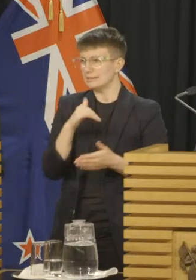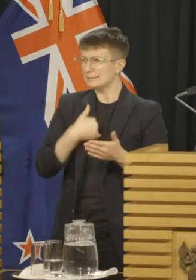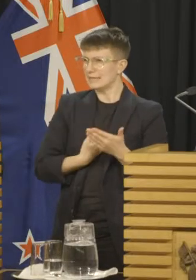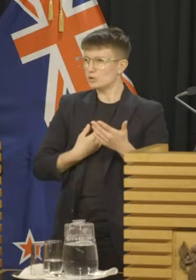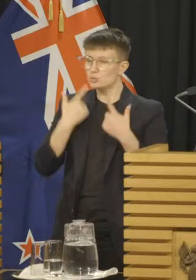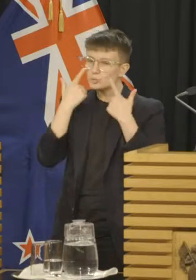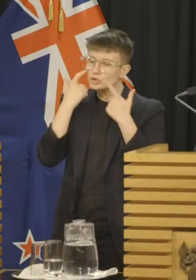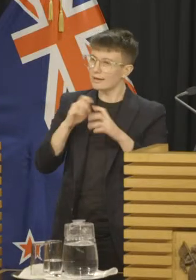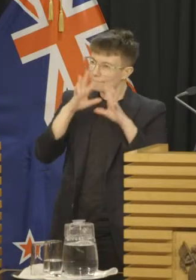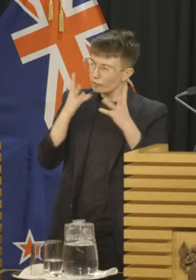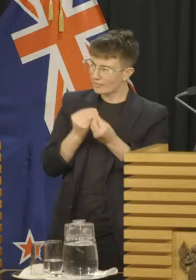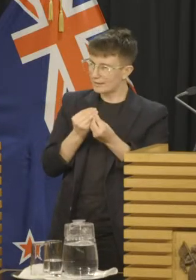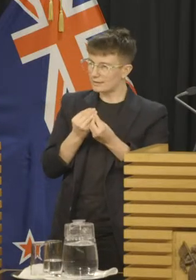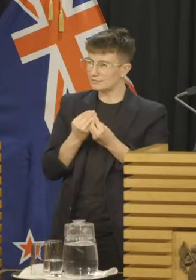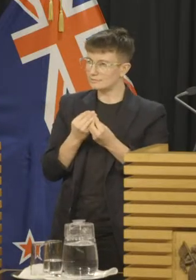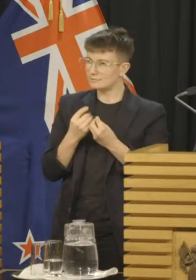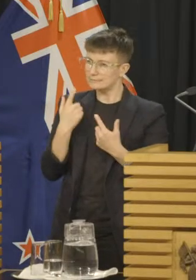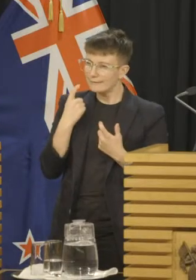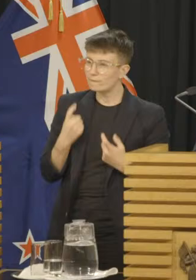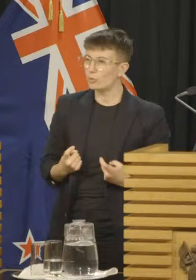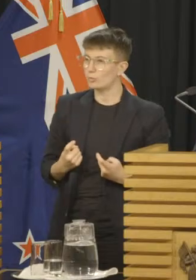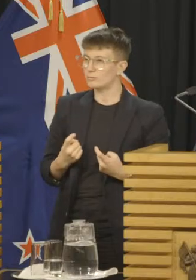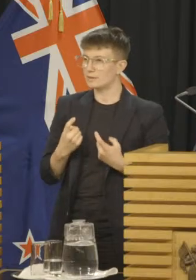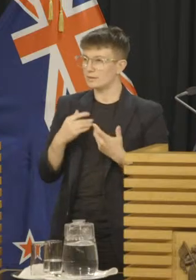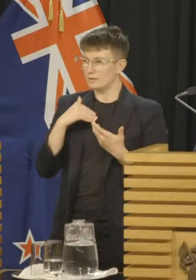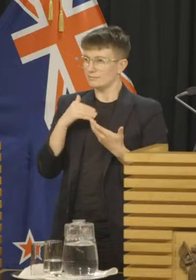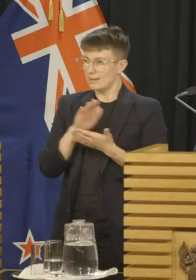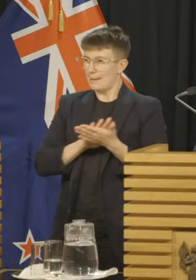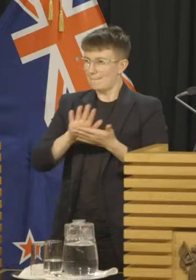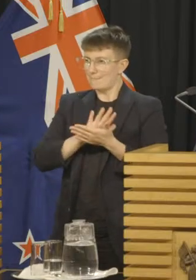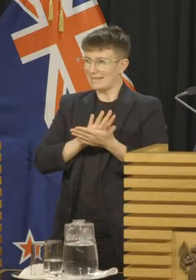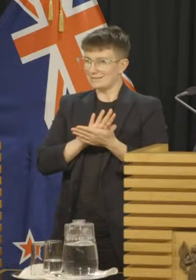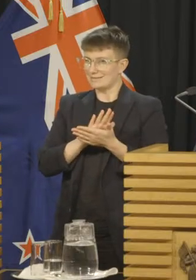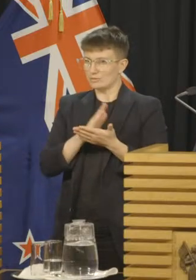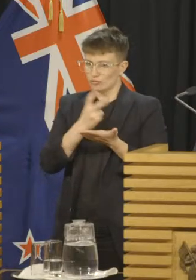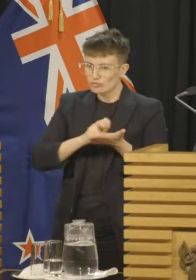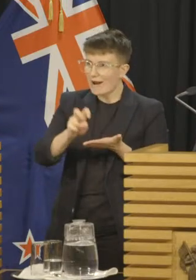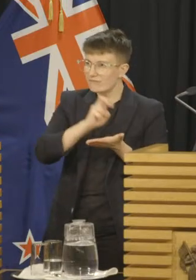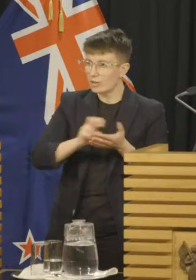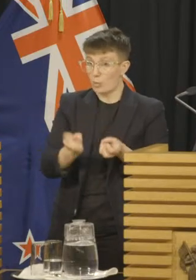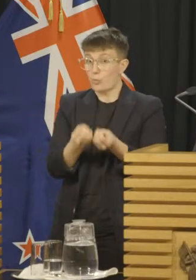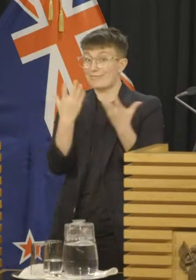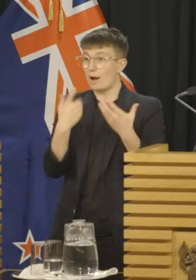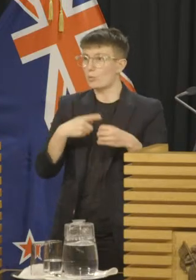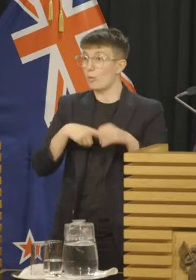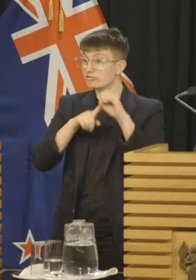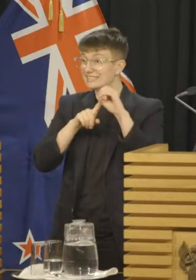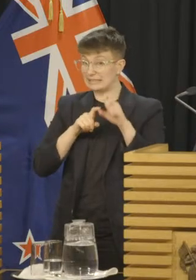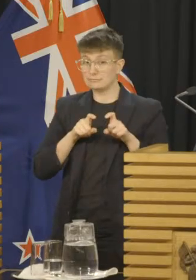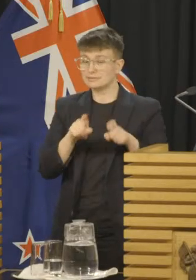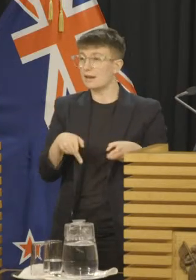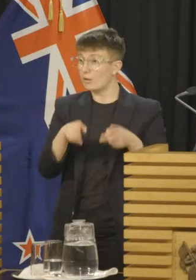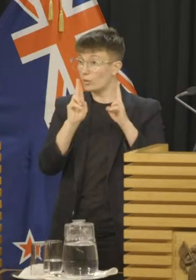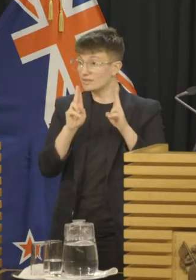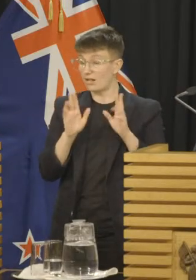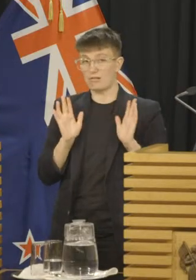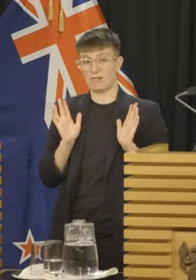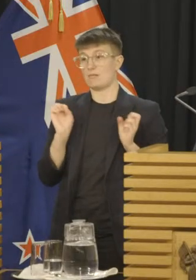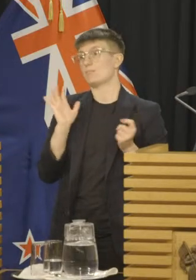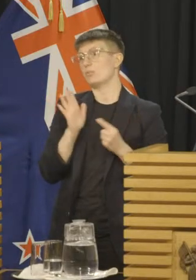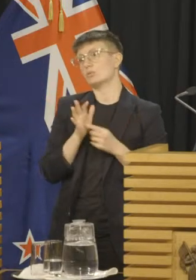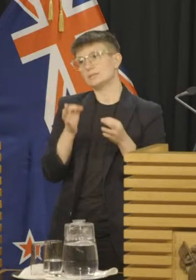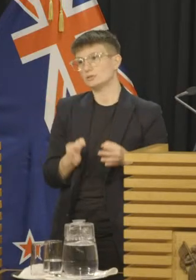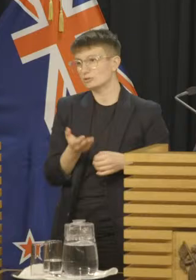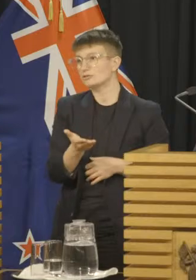include intricate planning. Remember that this would mean quarantine-free travel. We don't take that lightly. Particularly, we're engaging with countries who